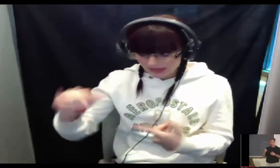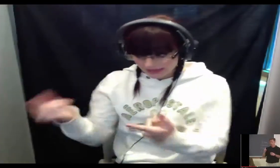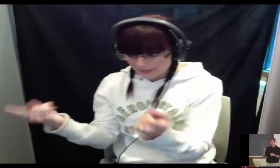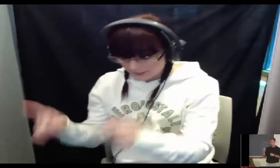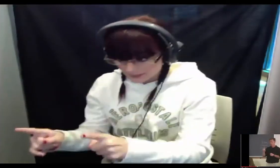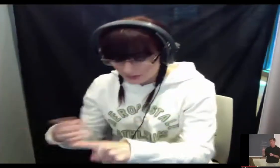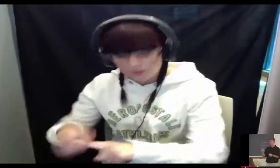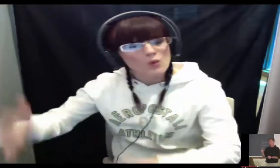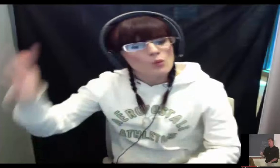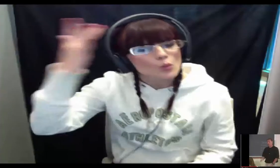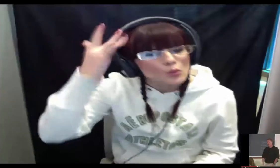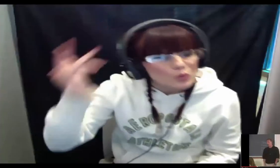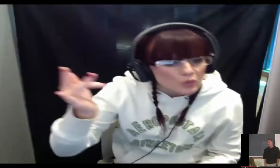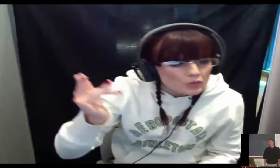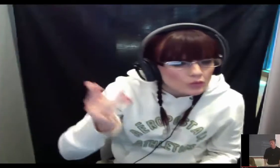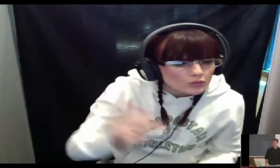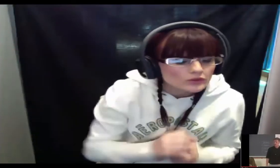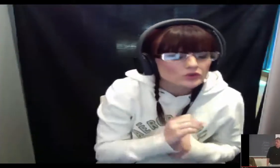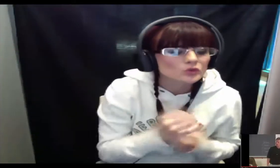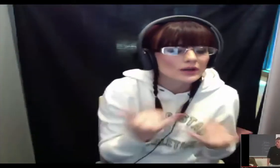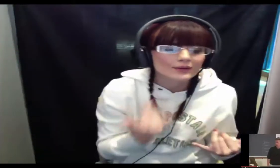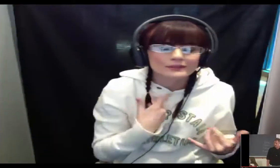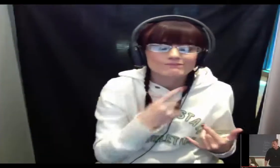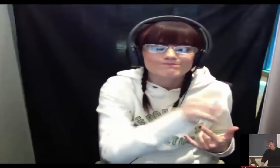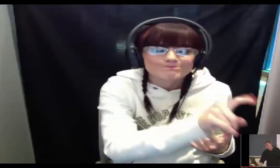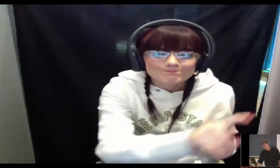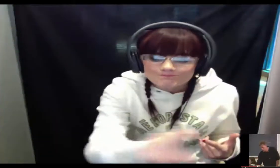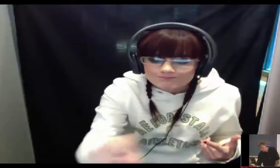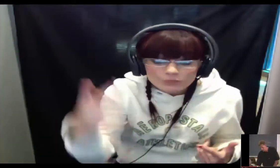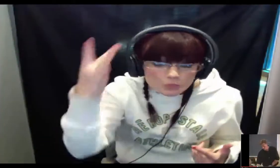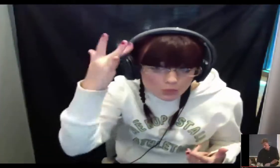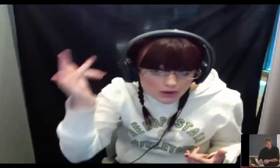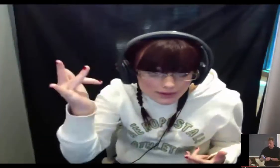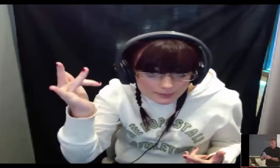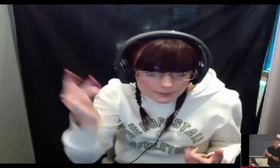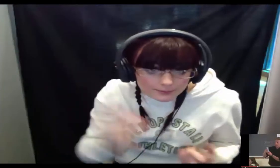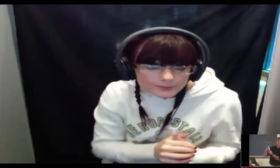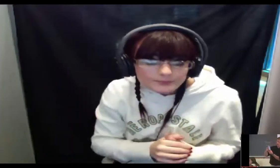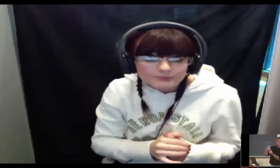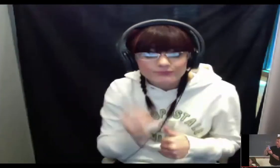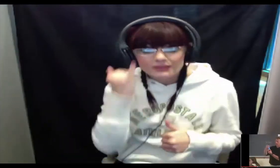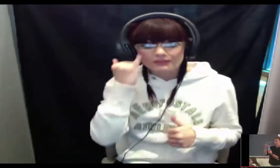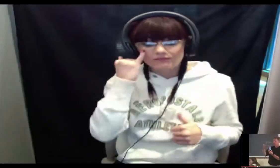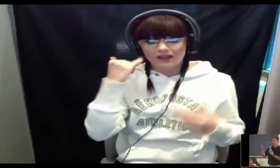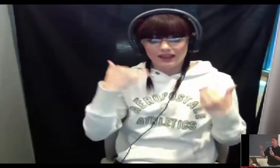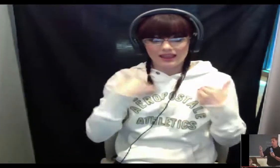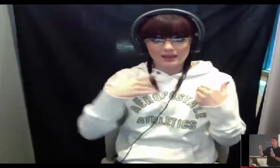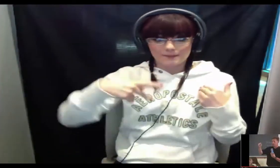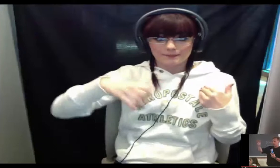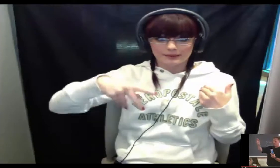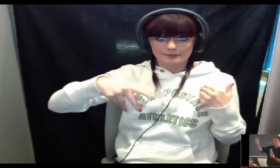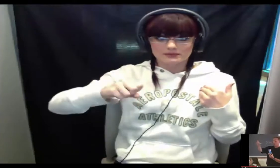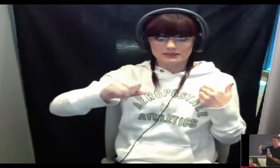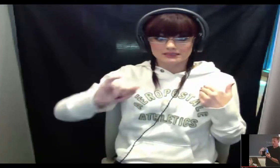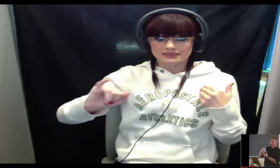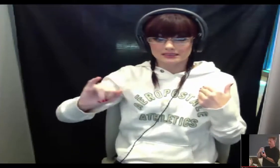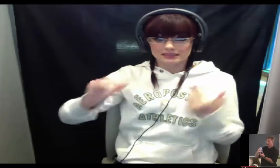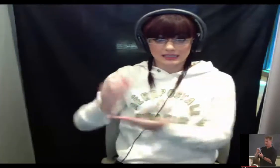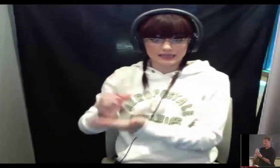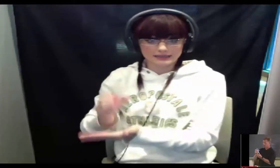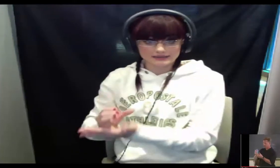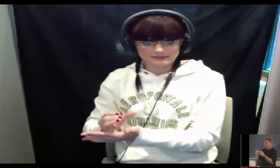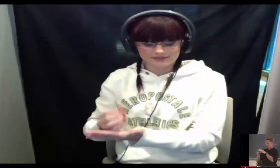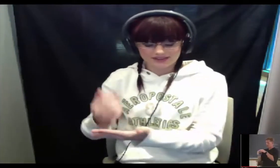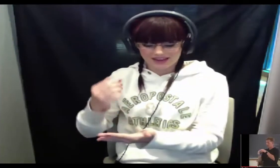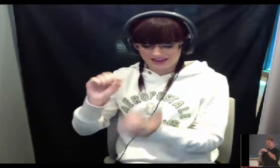This is my question I posed to you now. TJ, what do you think? If I take this Pepsi can, and right now I can pick it up and feel it, and it's got water on the outside of